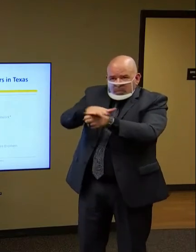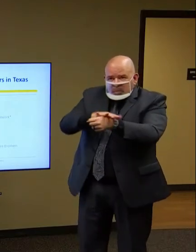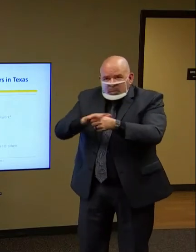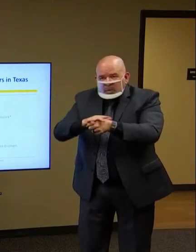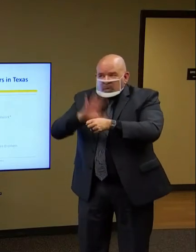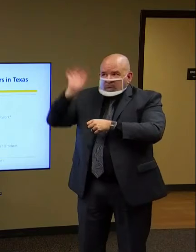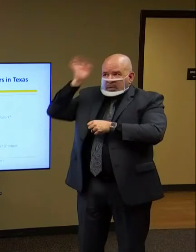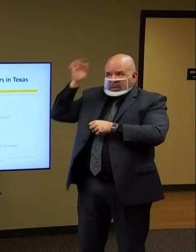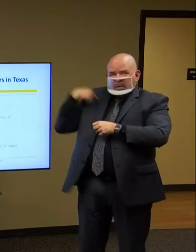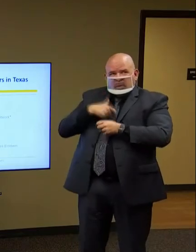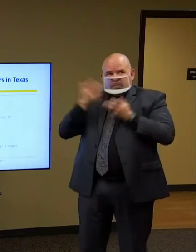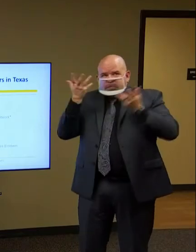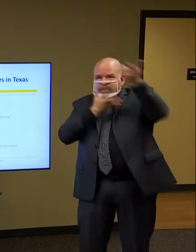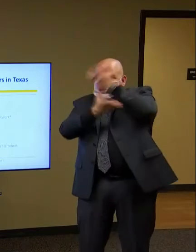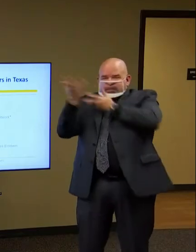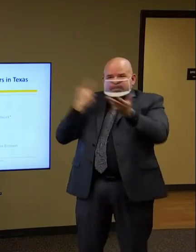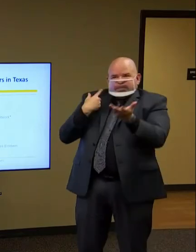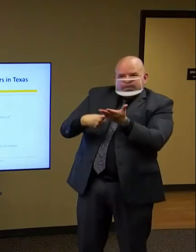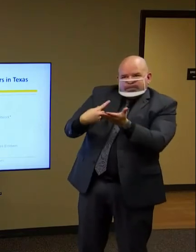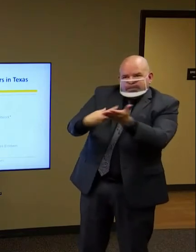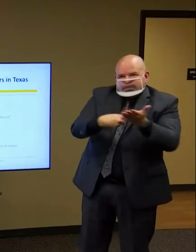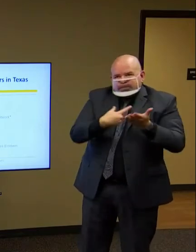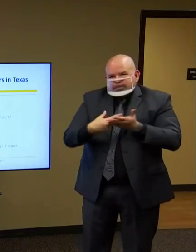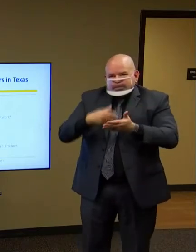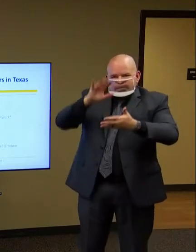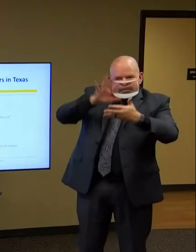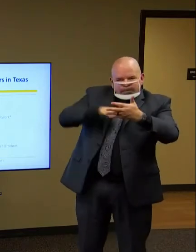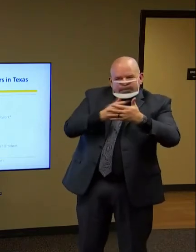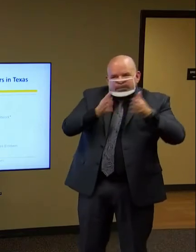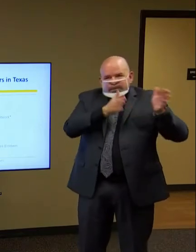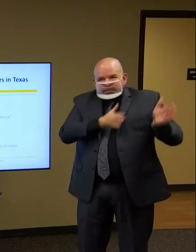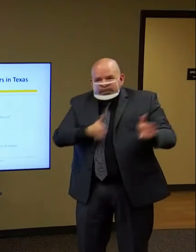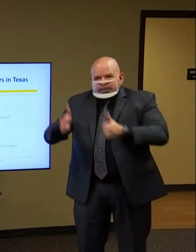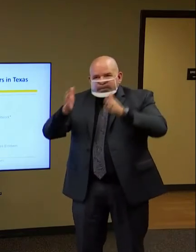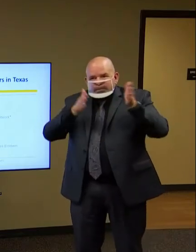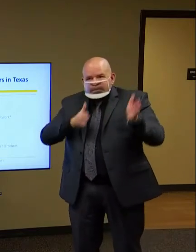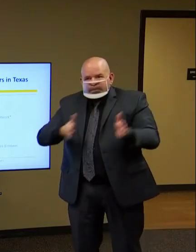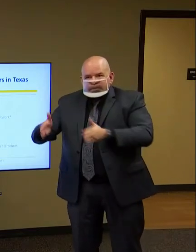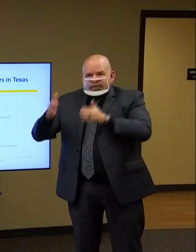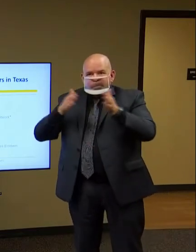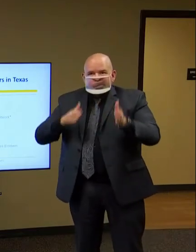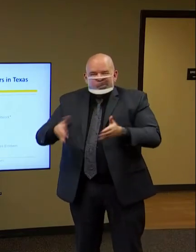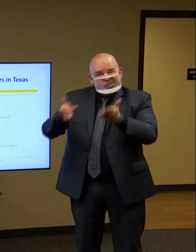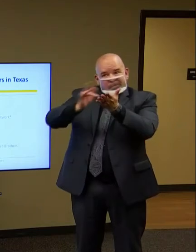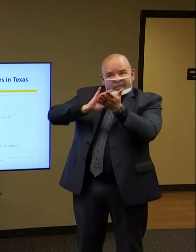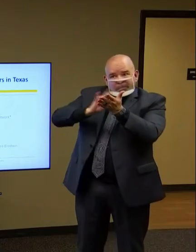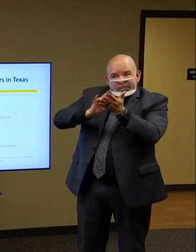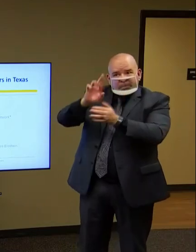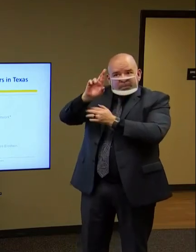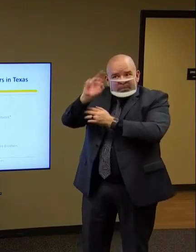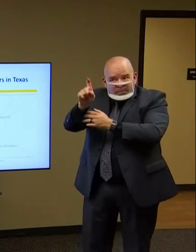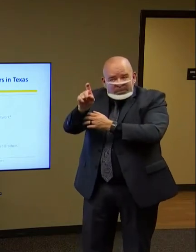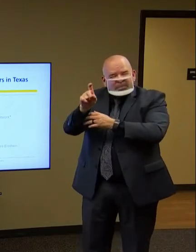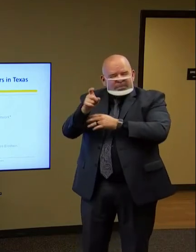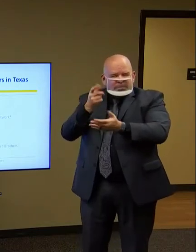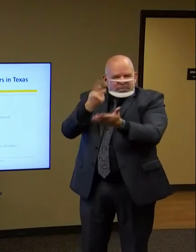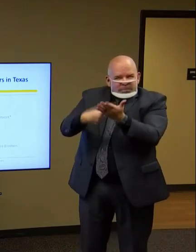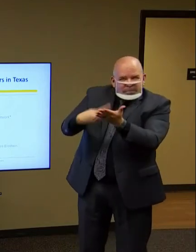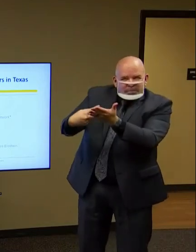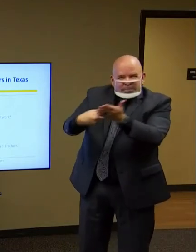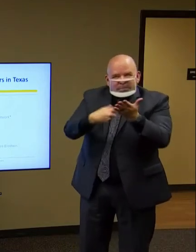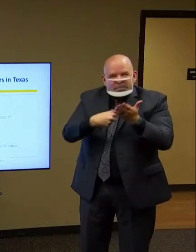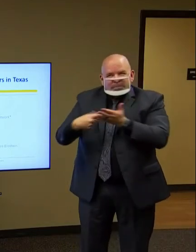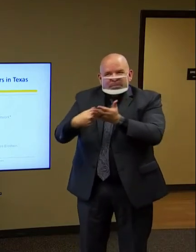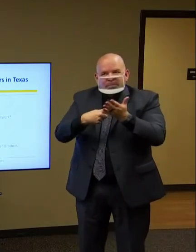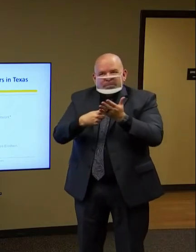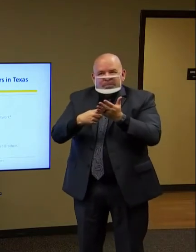the hospitals, the other providers, with the FQHCs. And the pharmacies are also another key part